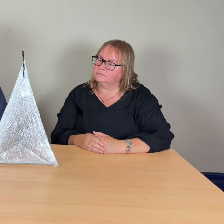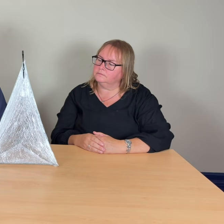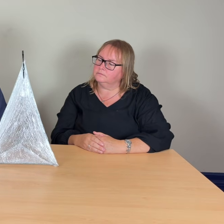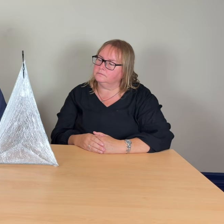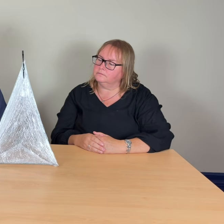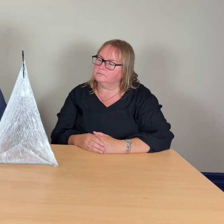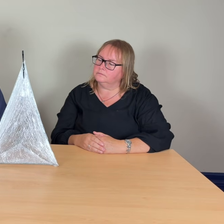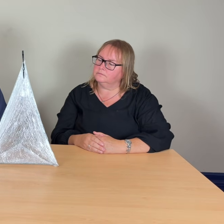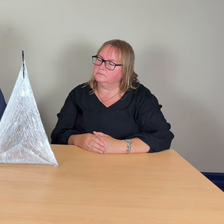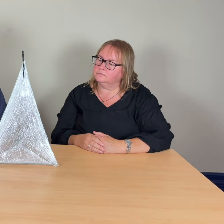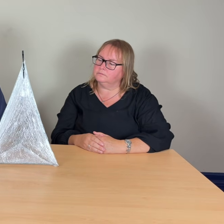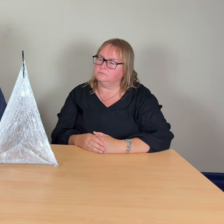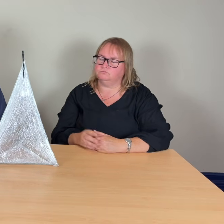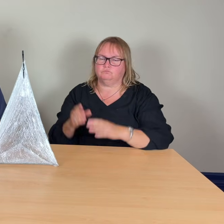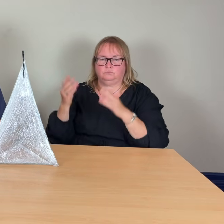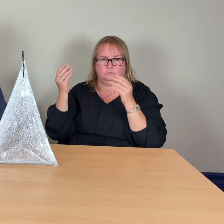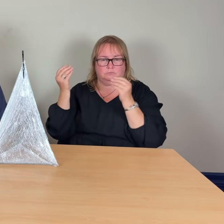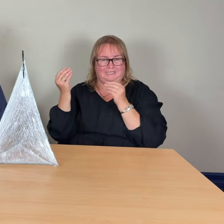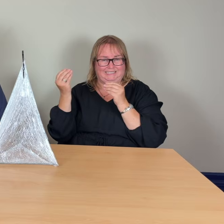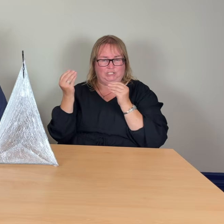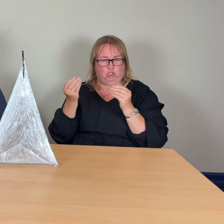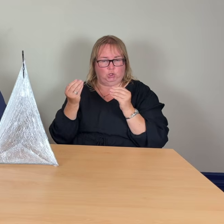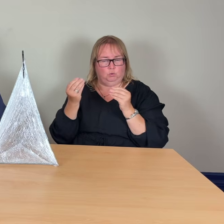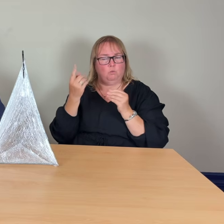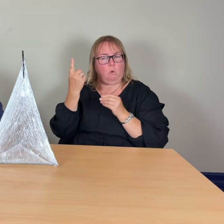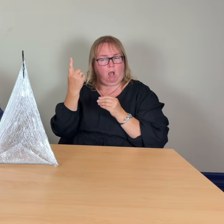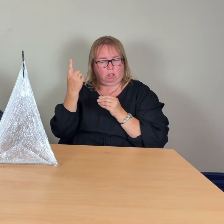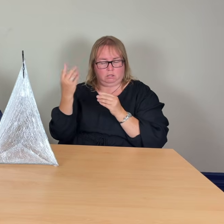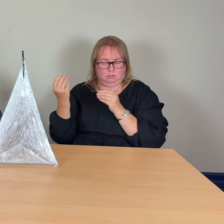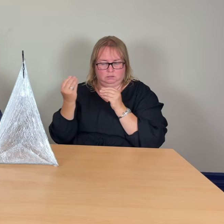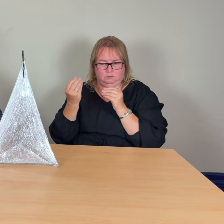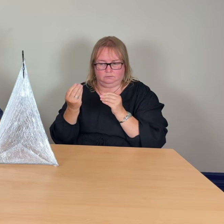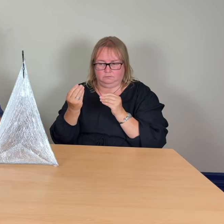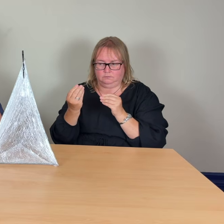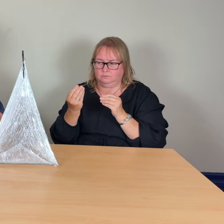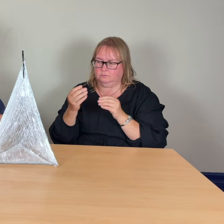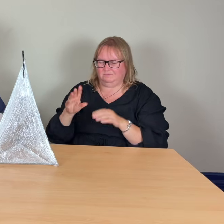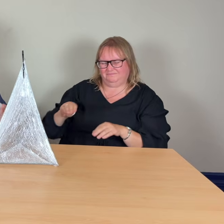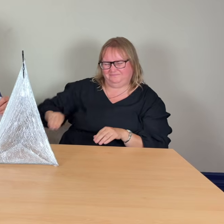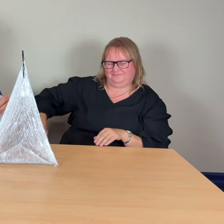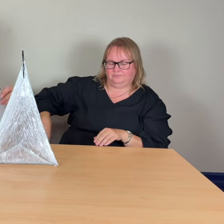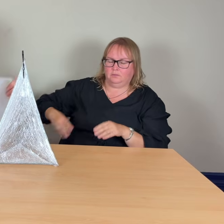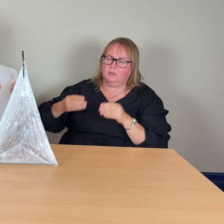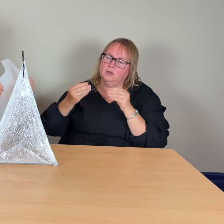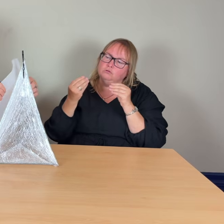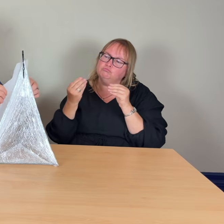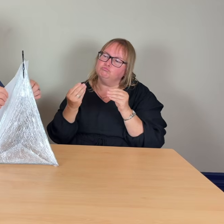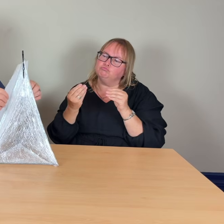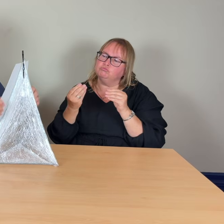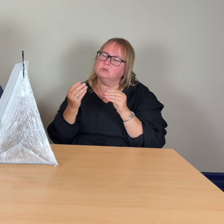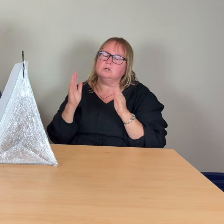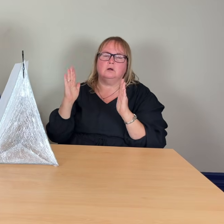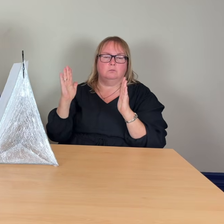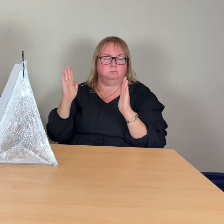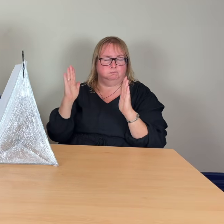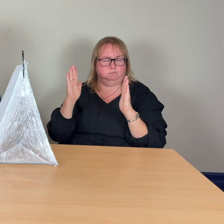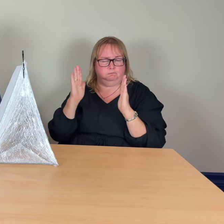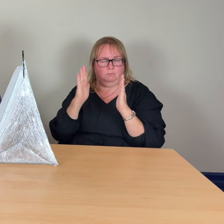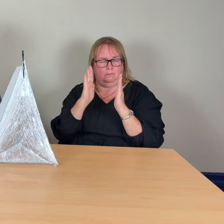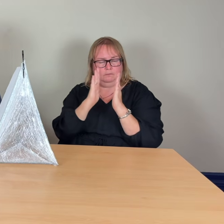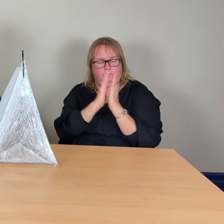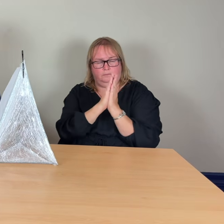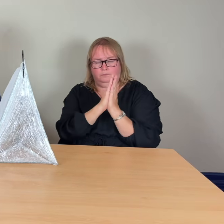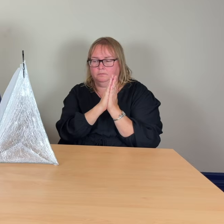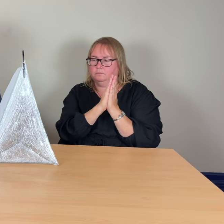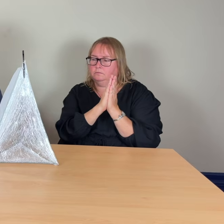And then you're going to take one piece of tissue at a time. Just put those down there. And you're going to lay it on